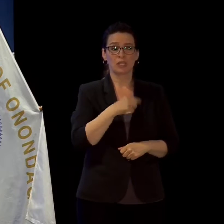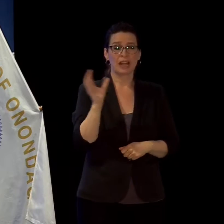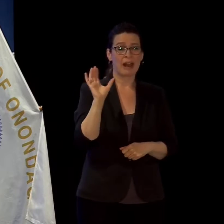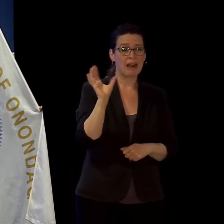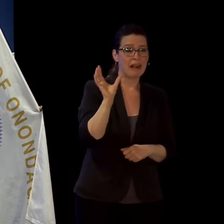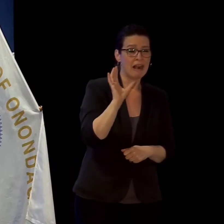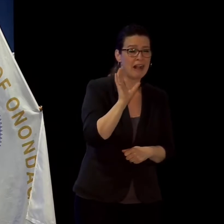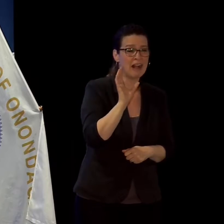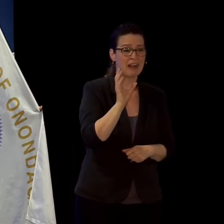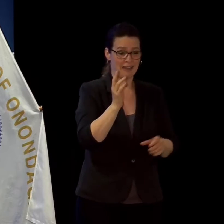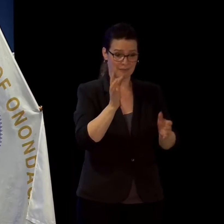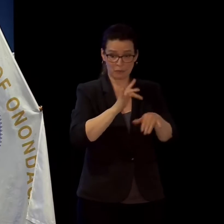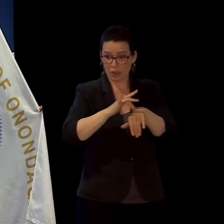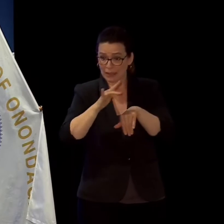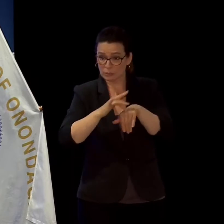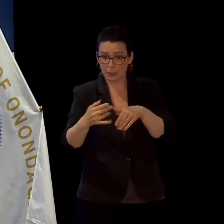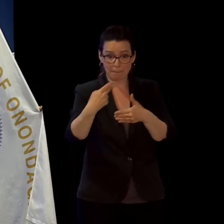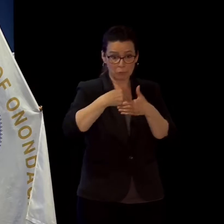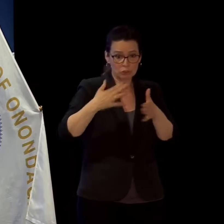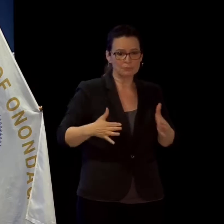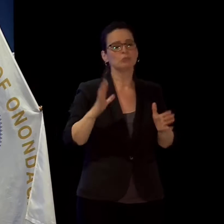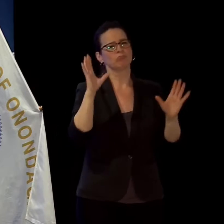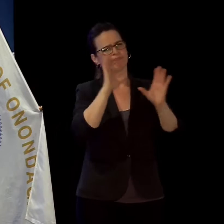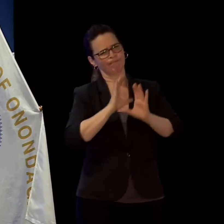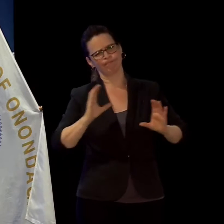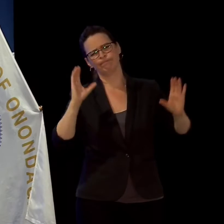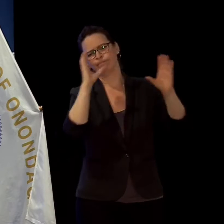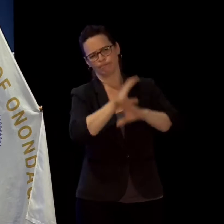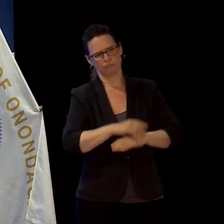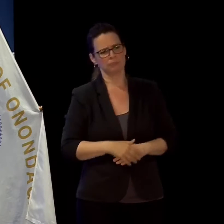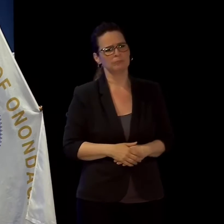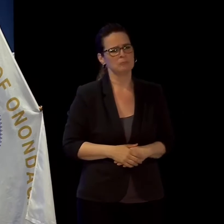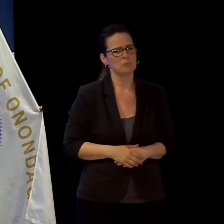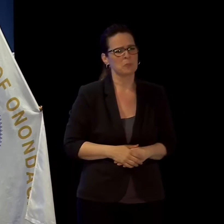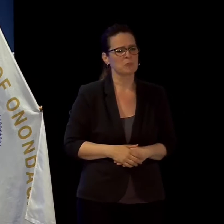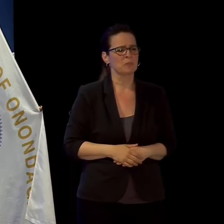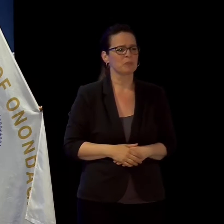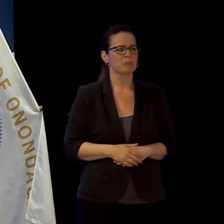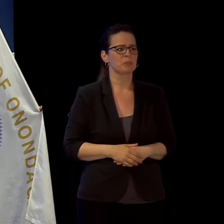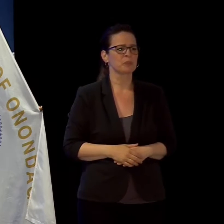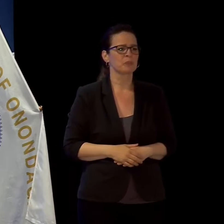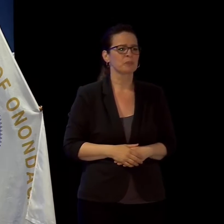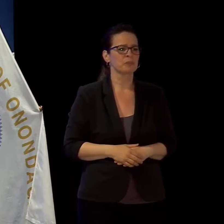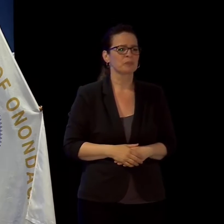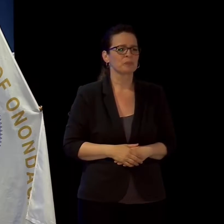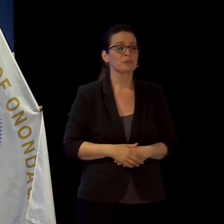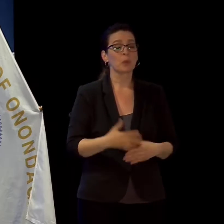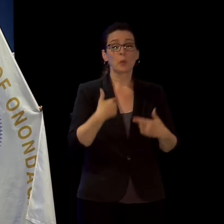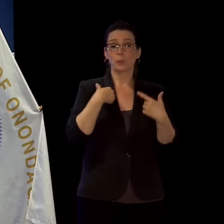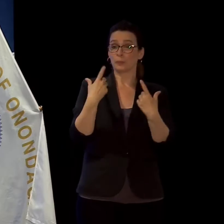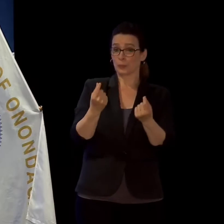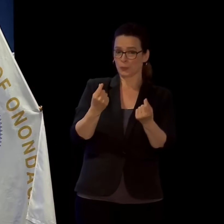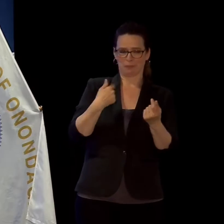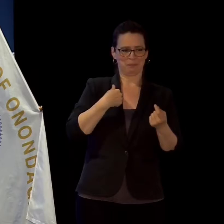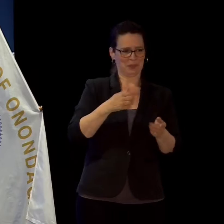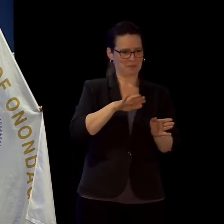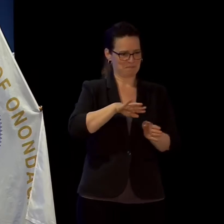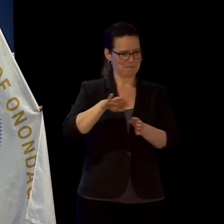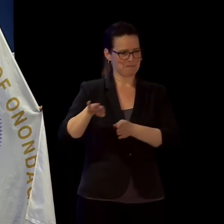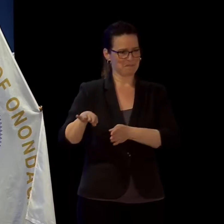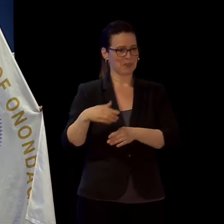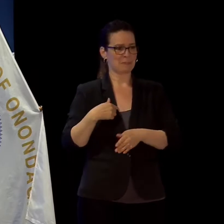eligible participants. A couple other points before I go over. Actually, you know what I'm going to do? I'm going to go over these